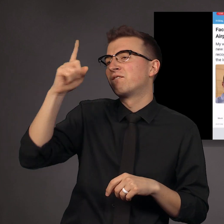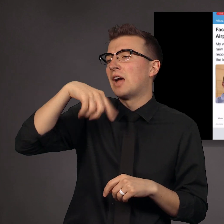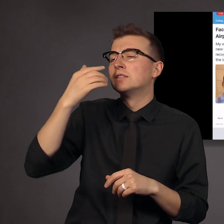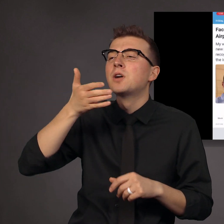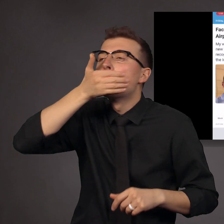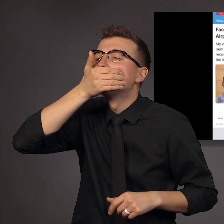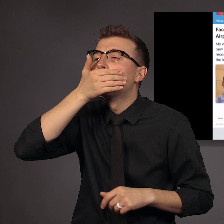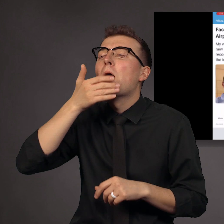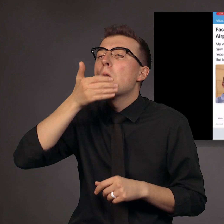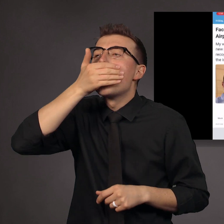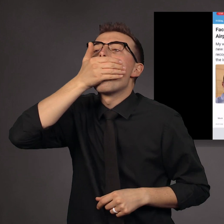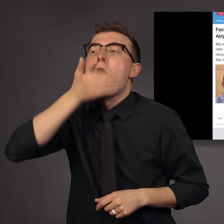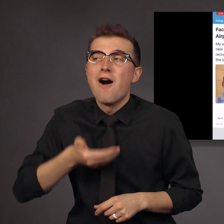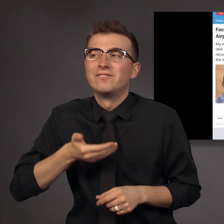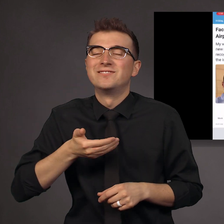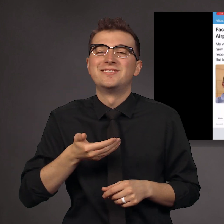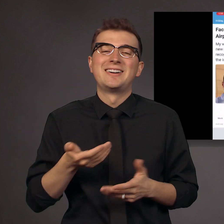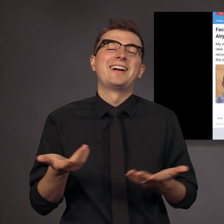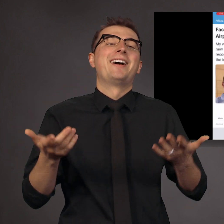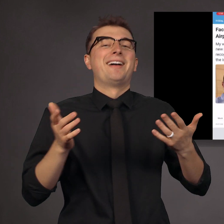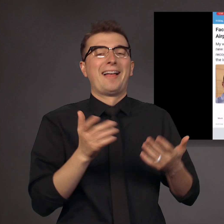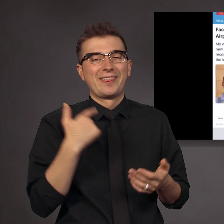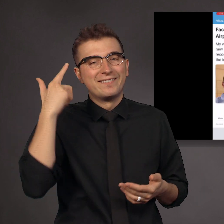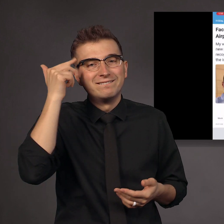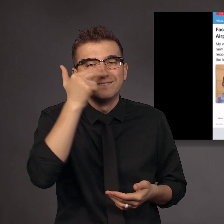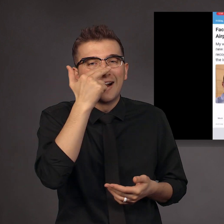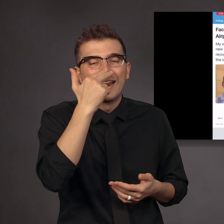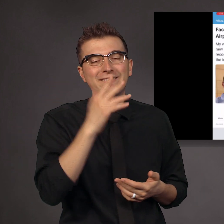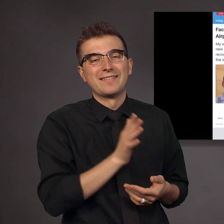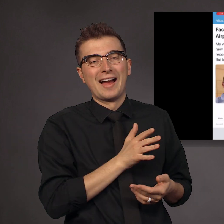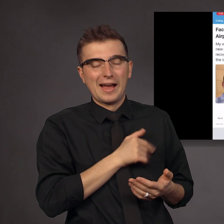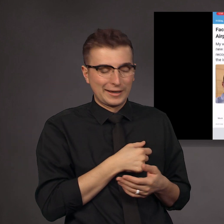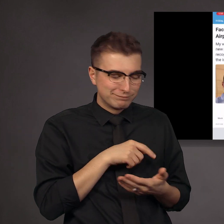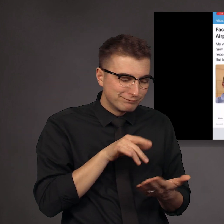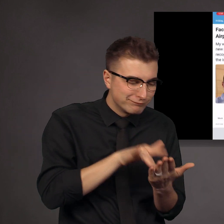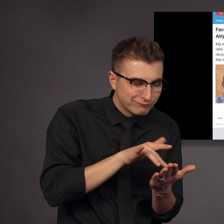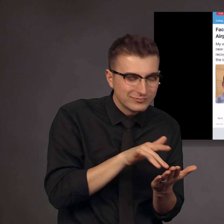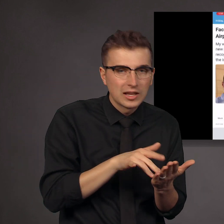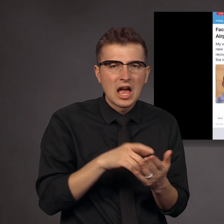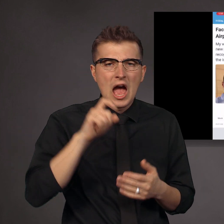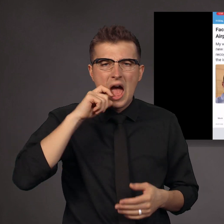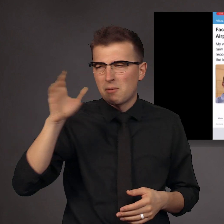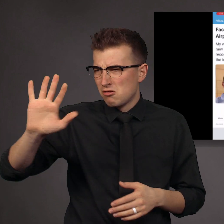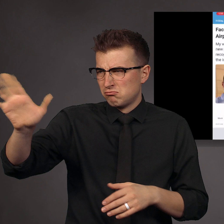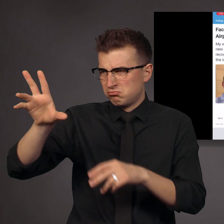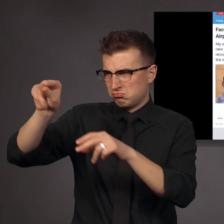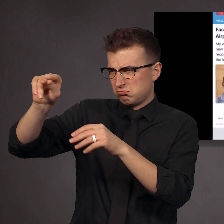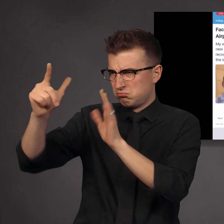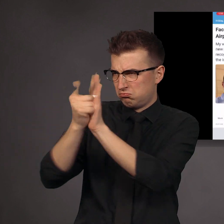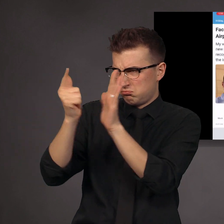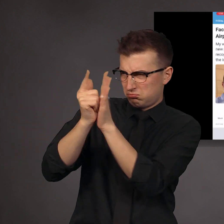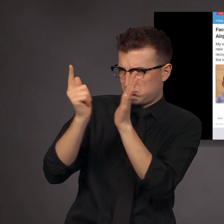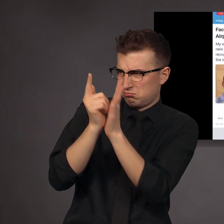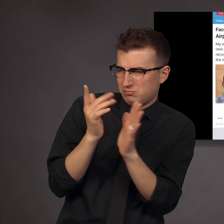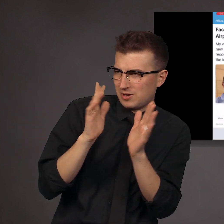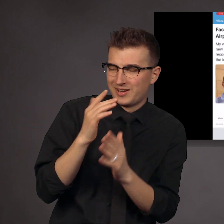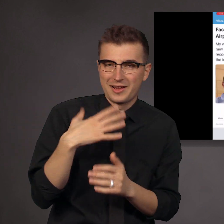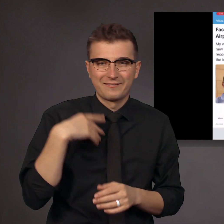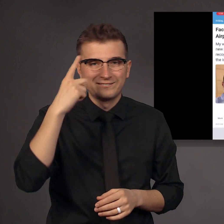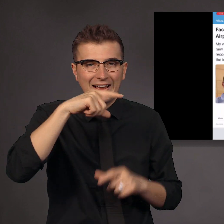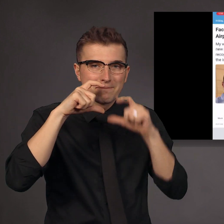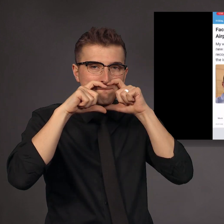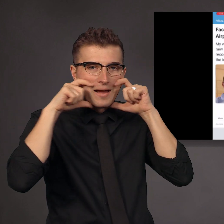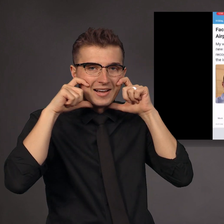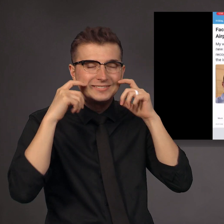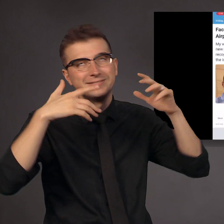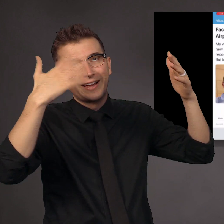Try removing anything that may be covering your face. So I thought that was kind of funny that Apple said, no, you can't do this because my face was covered.